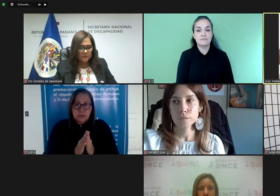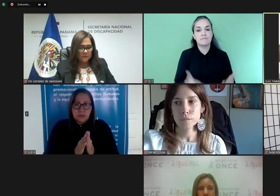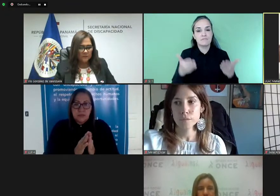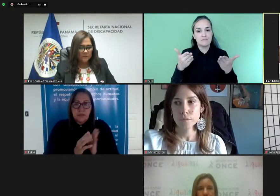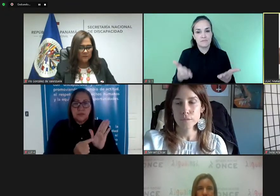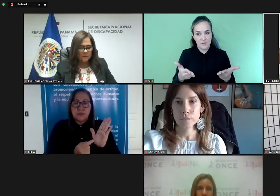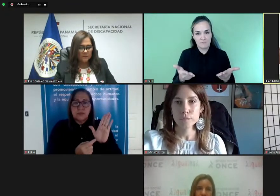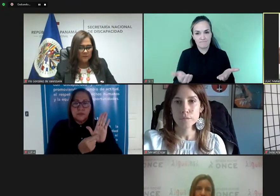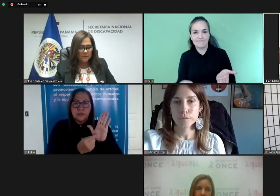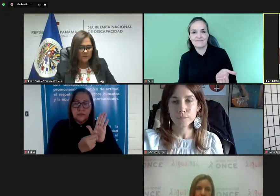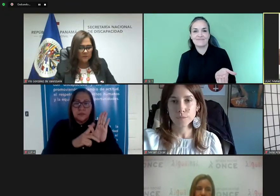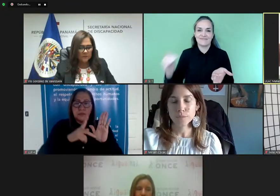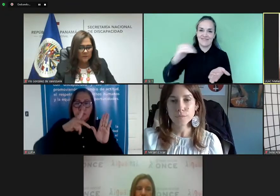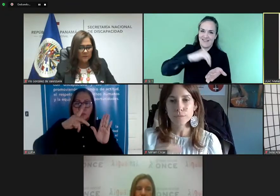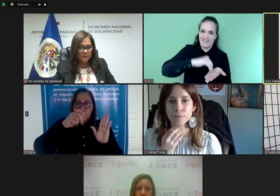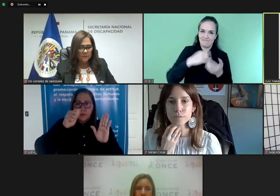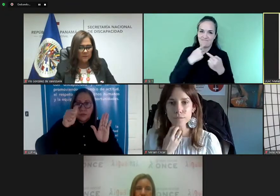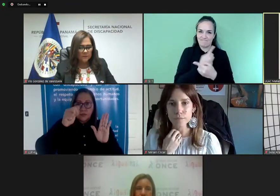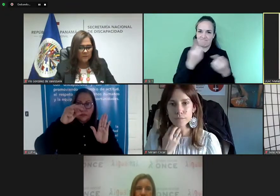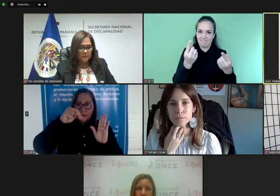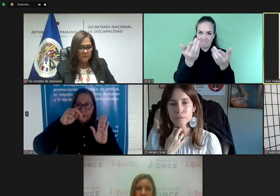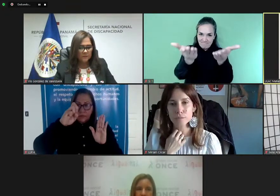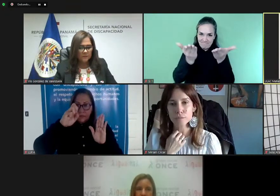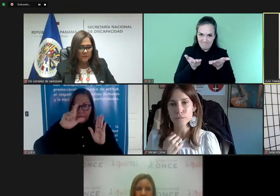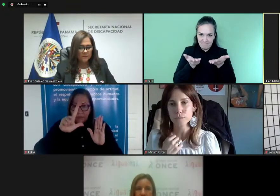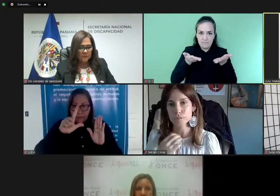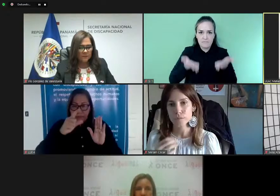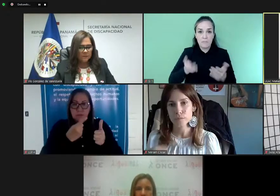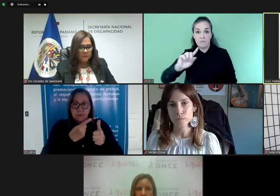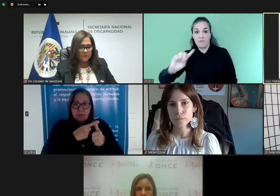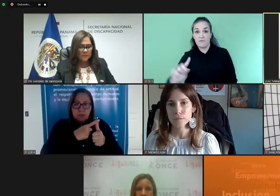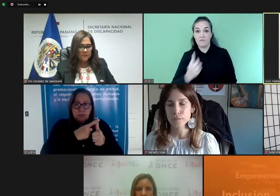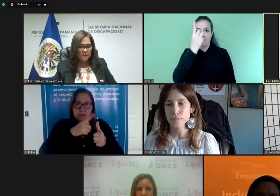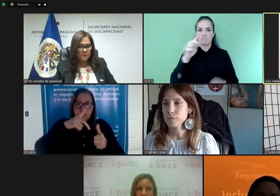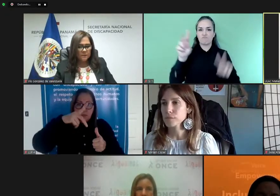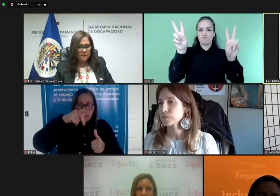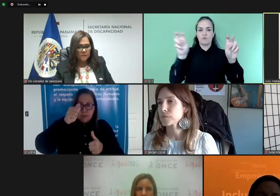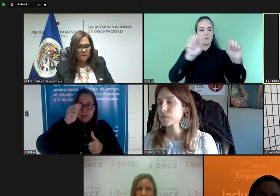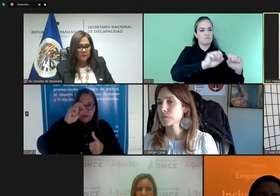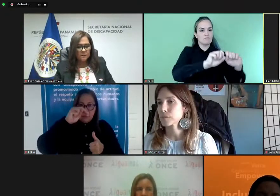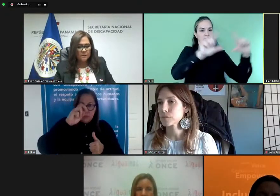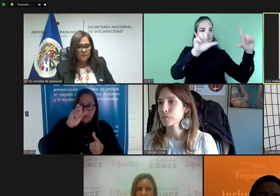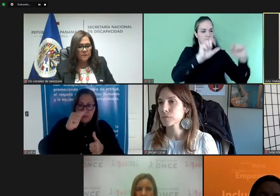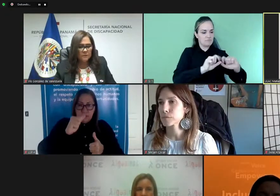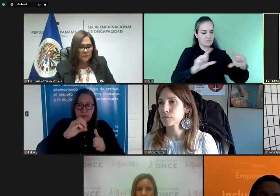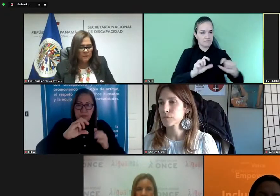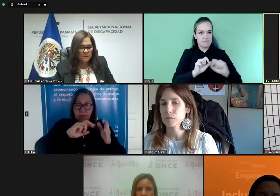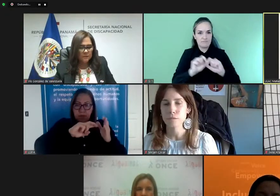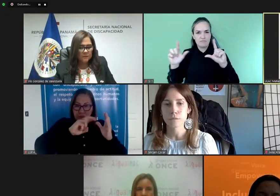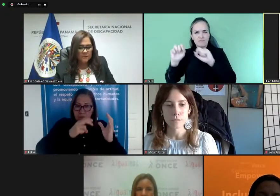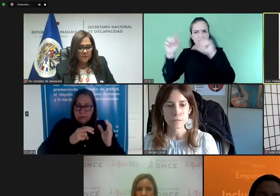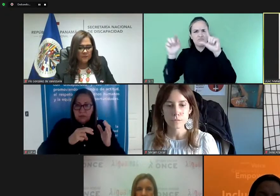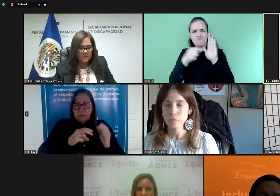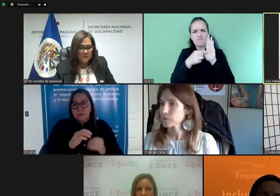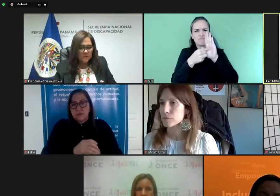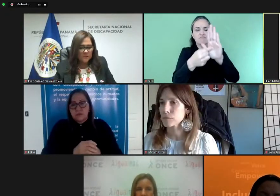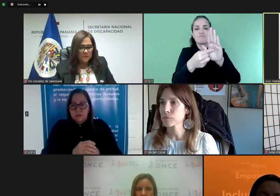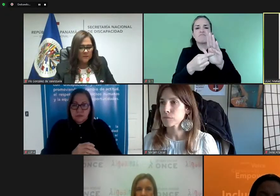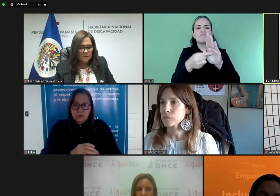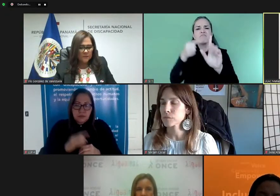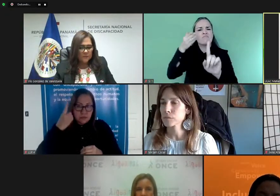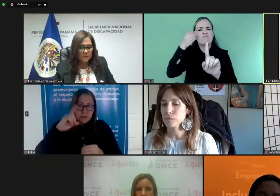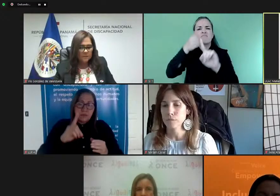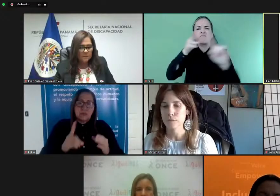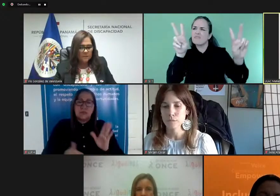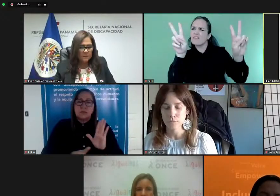now we're going to introduce this panel this first panel of this satellite summit has to